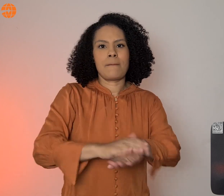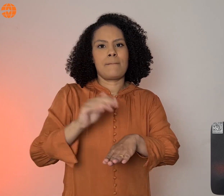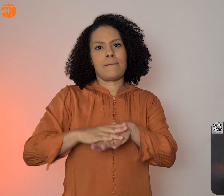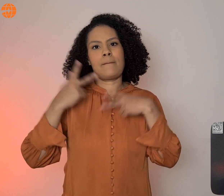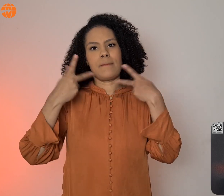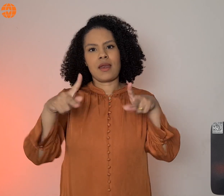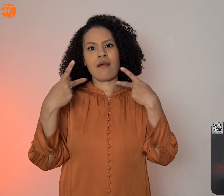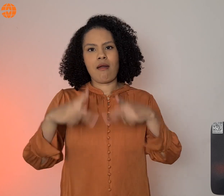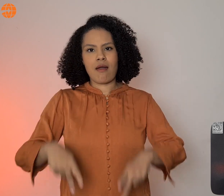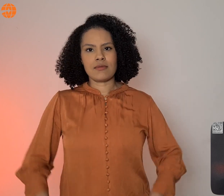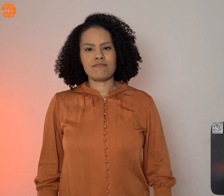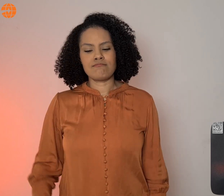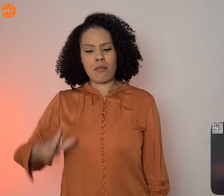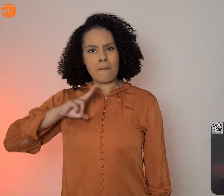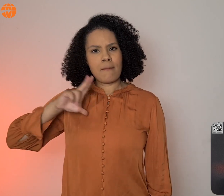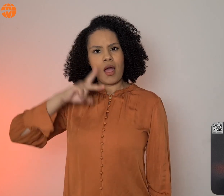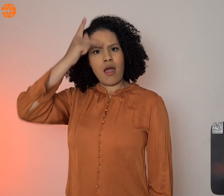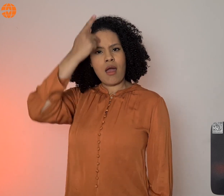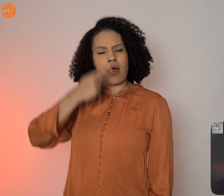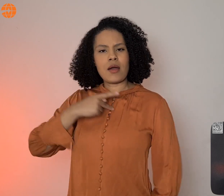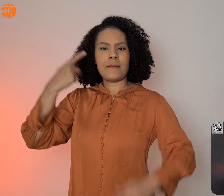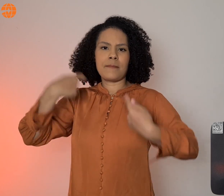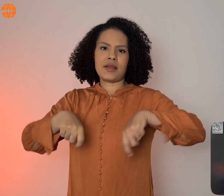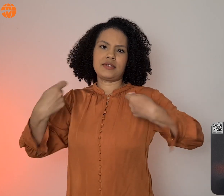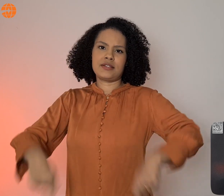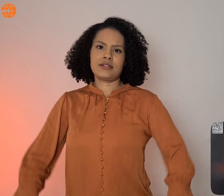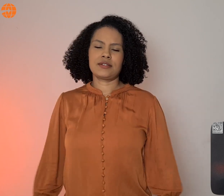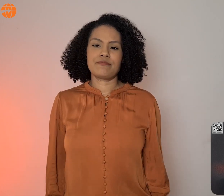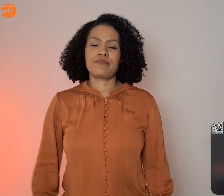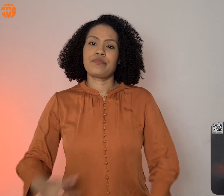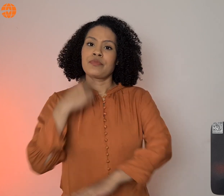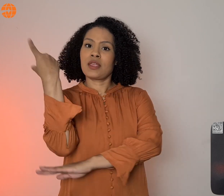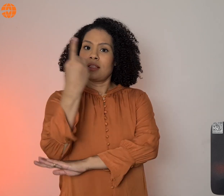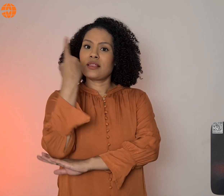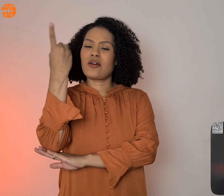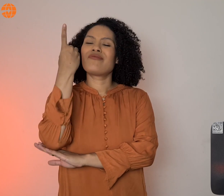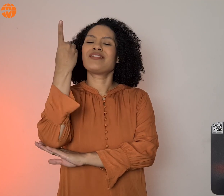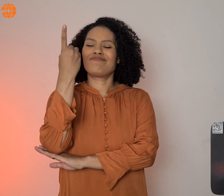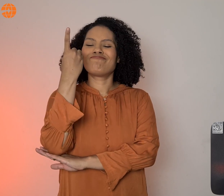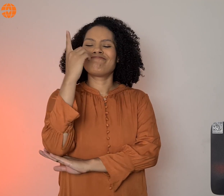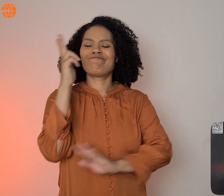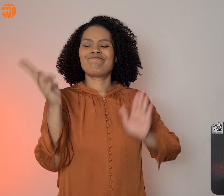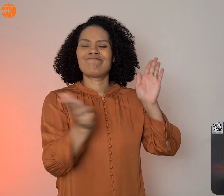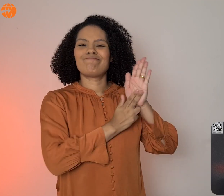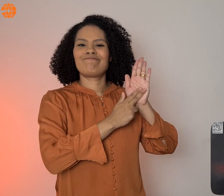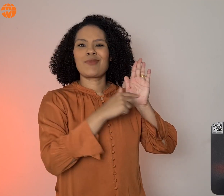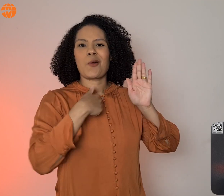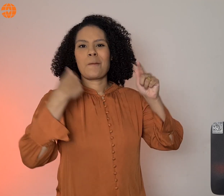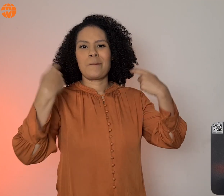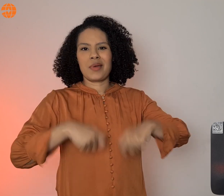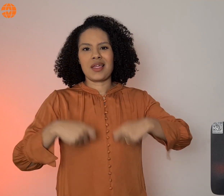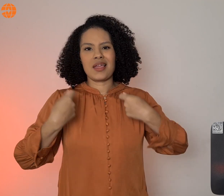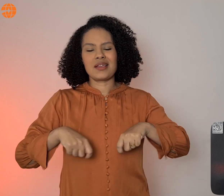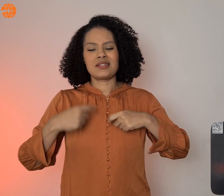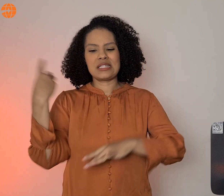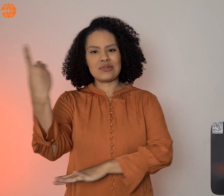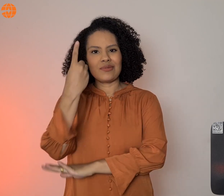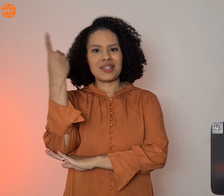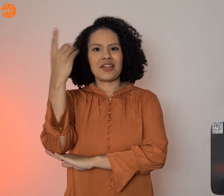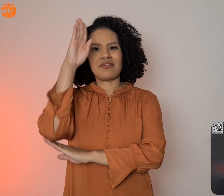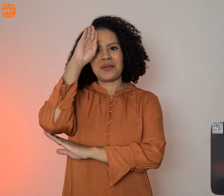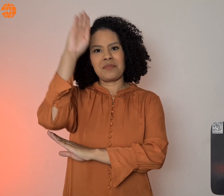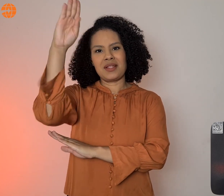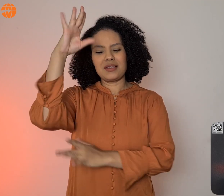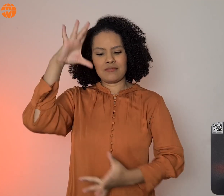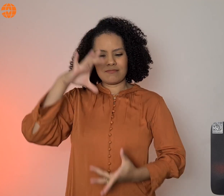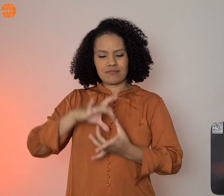he needed David more than he even needed Samuel and Nathan, who were preachers in his life. Davi reconheceu isso, ele reconheceu que ele precisava